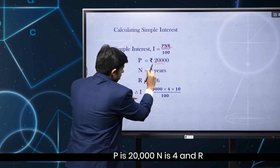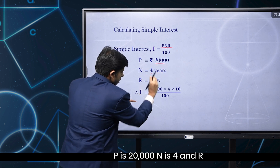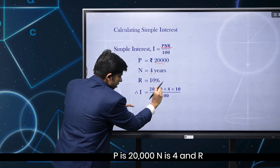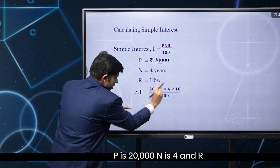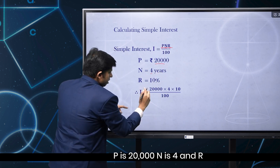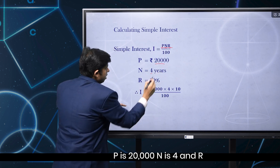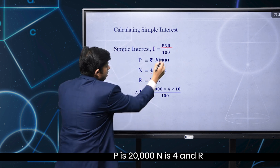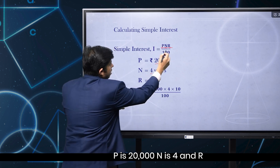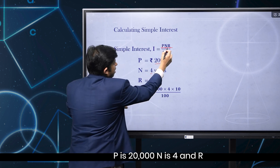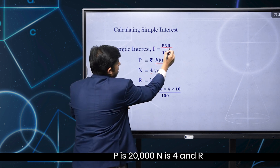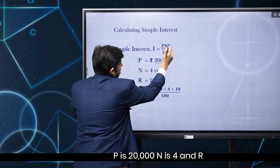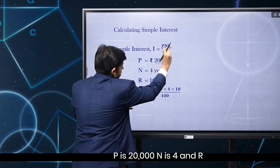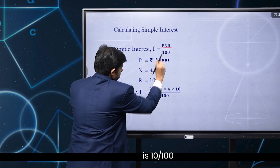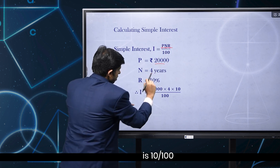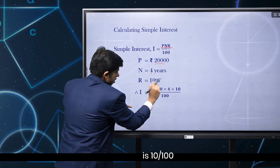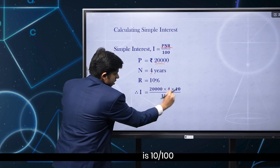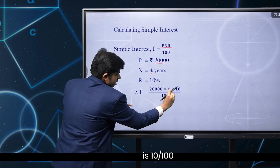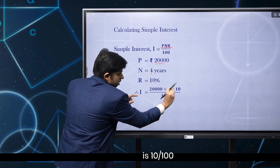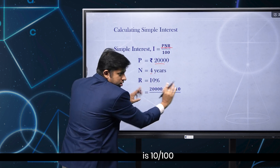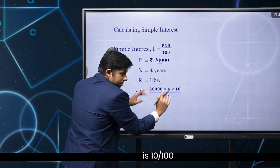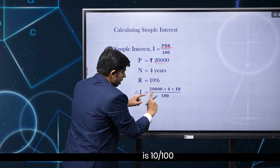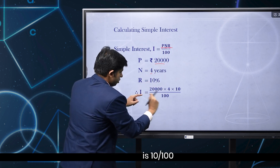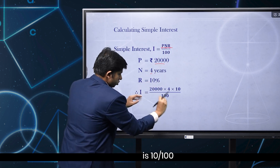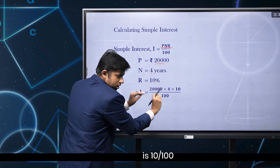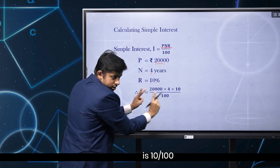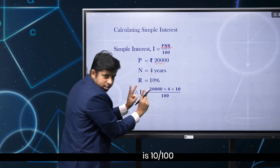4, and R is 10 by 100.